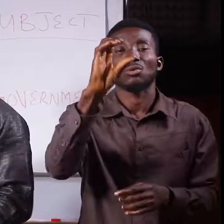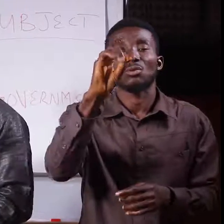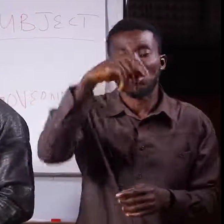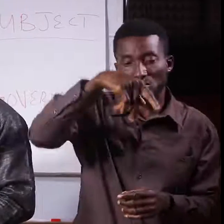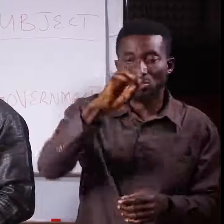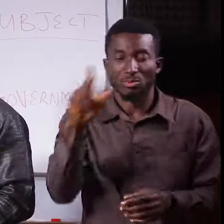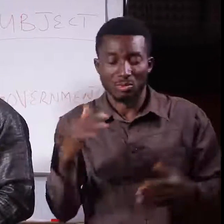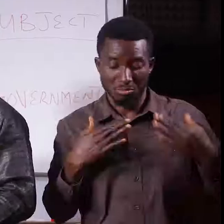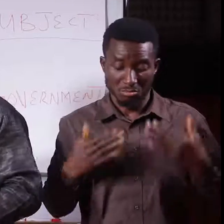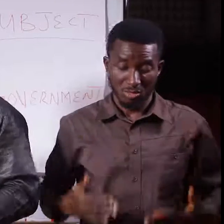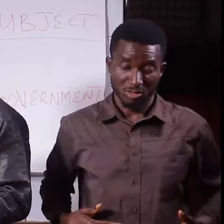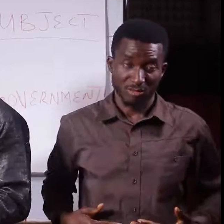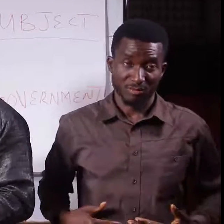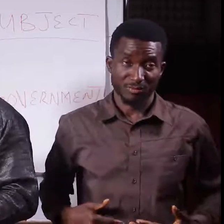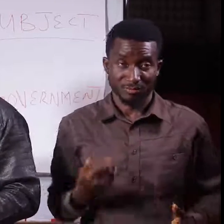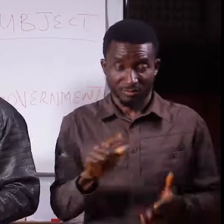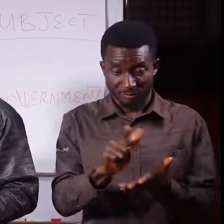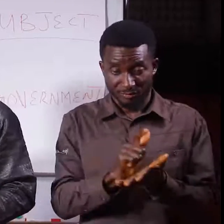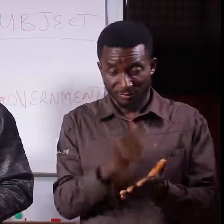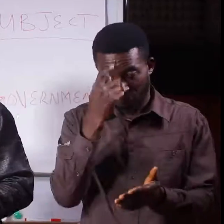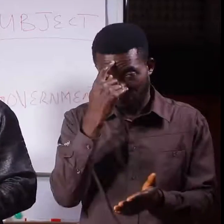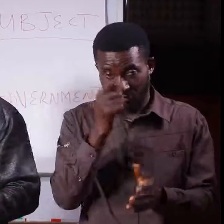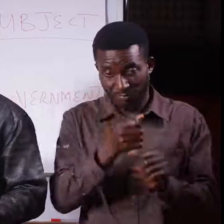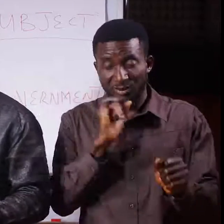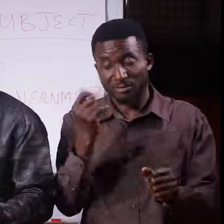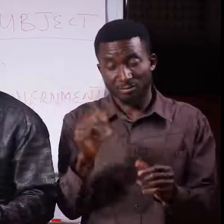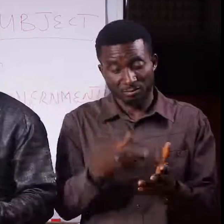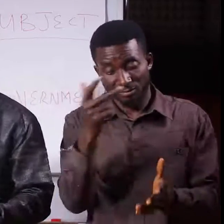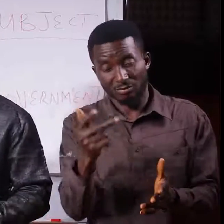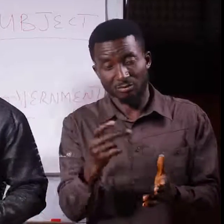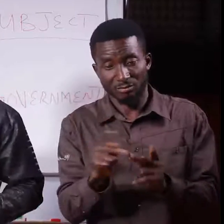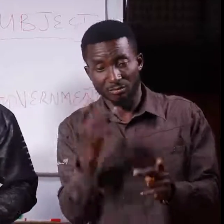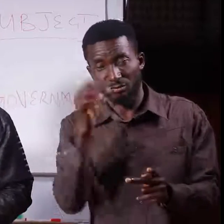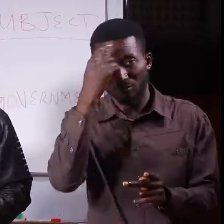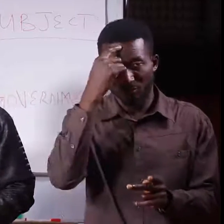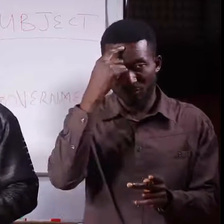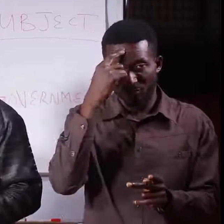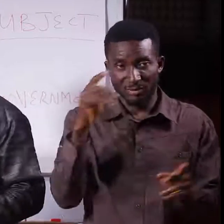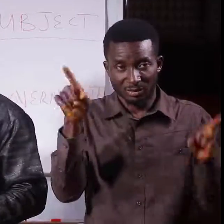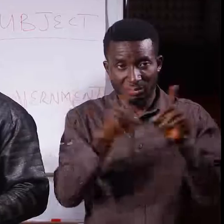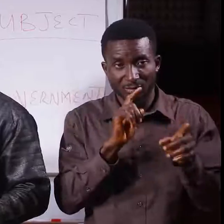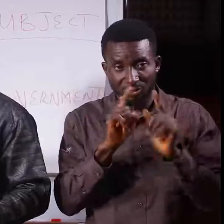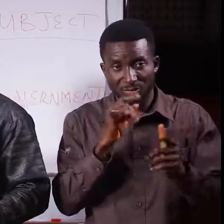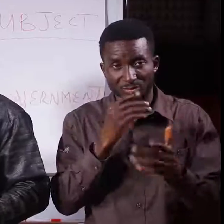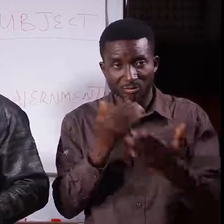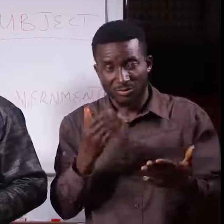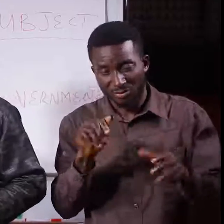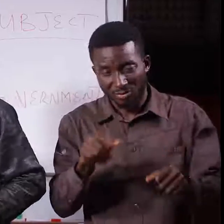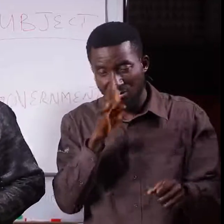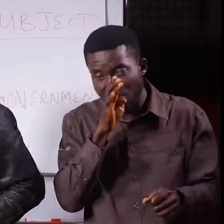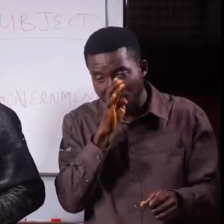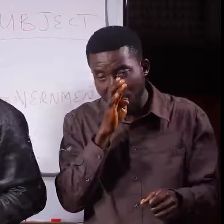legally created. The local government, which is the third tier of government as mentioned, can